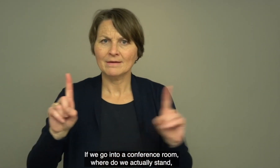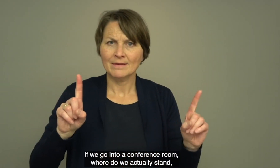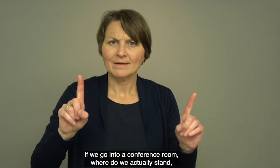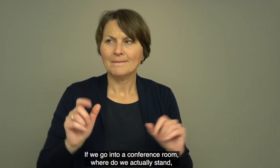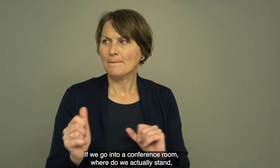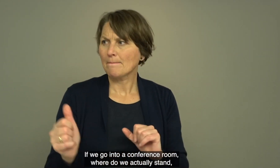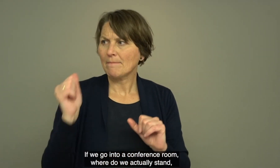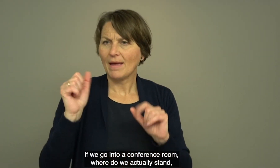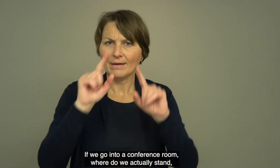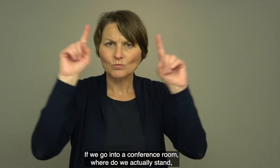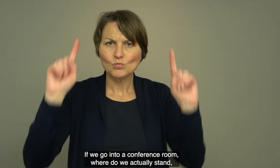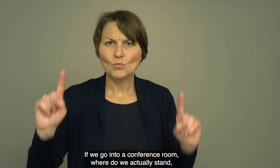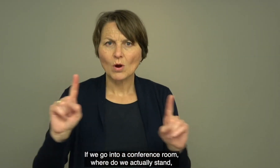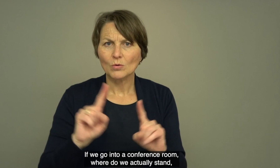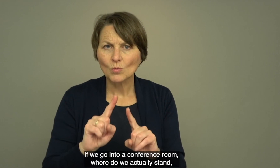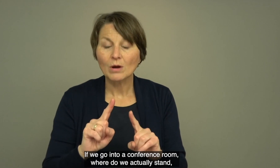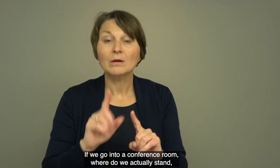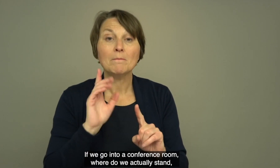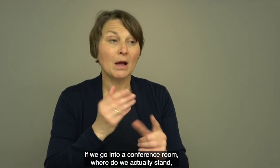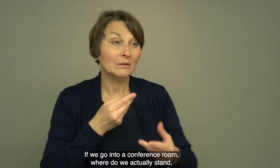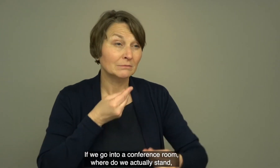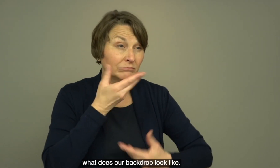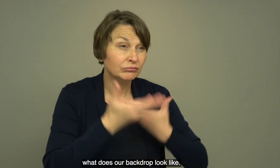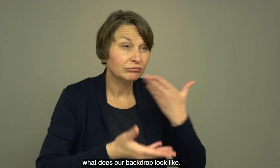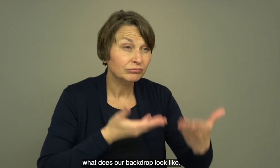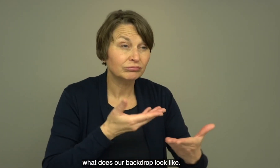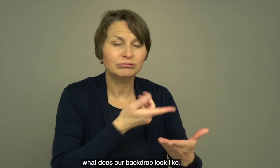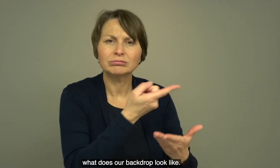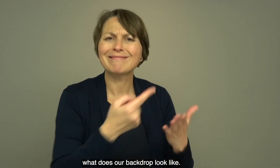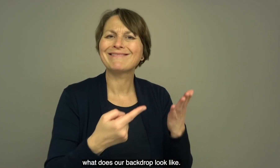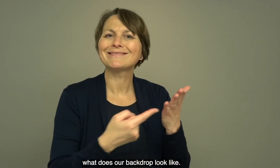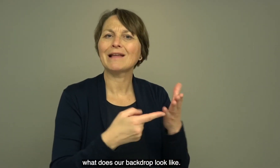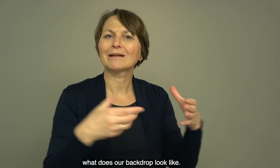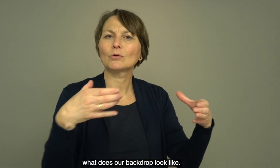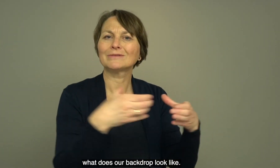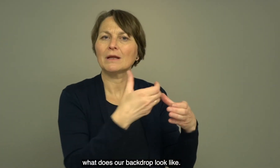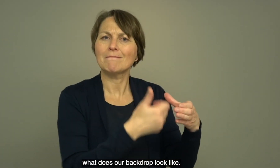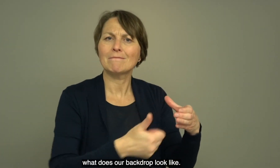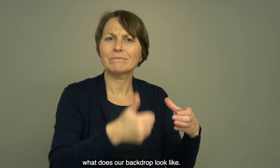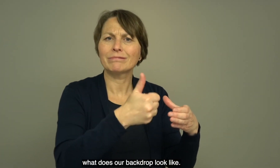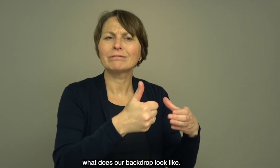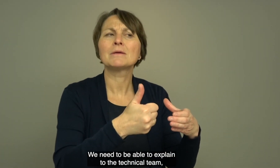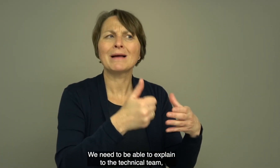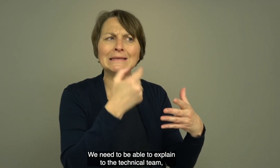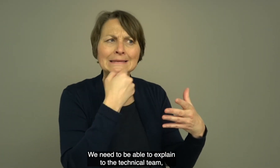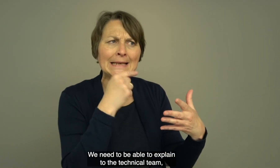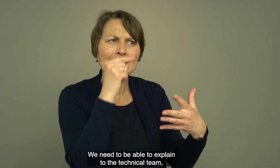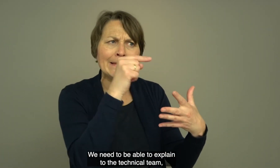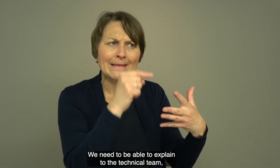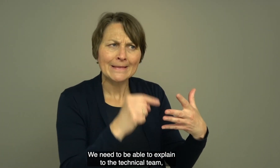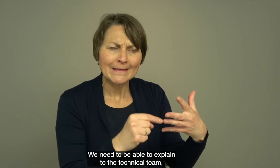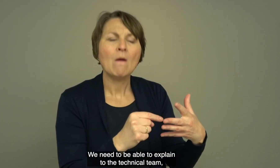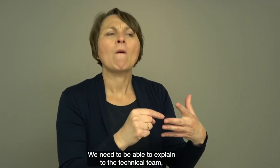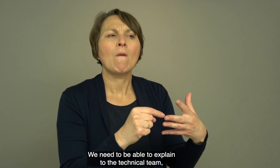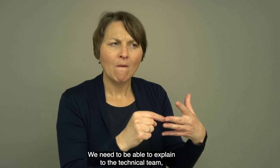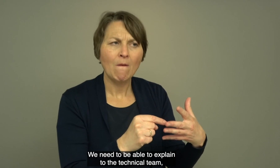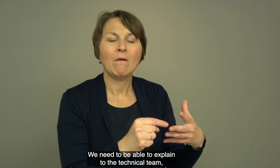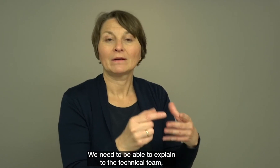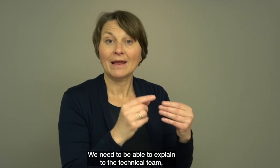room, where do we actually stand? What does our backdrop look like? We need to be able to explain